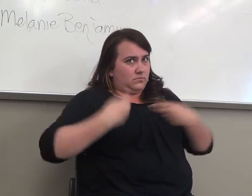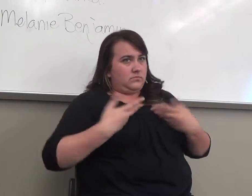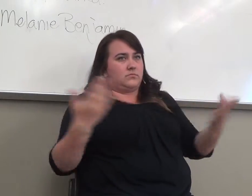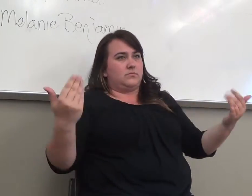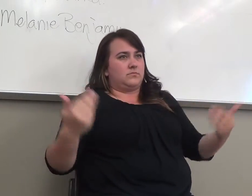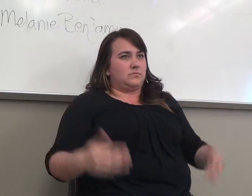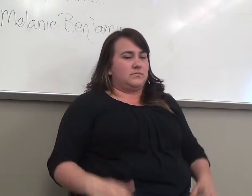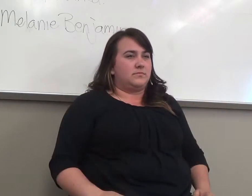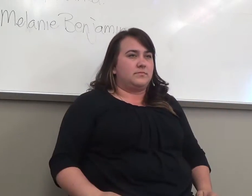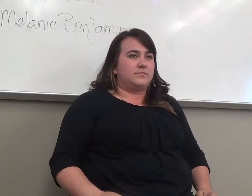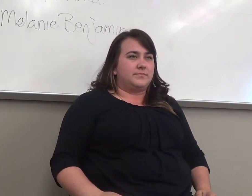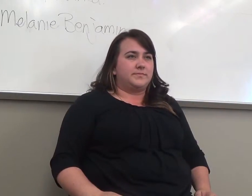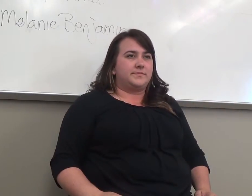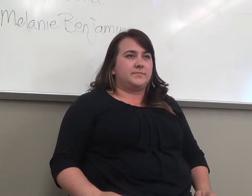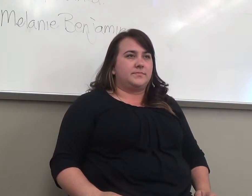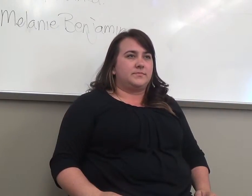has the diner at midnight.